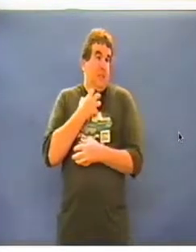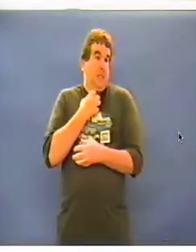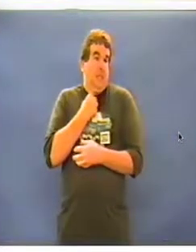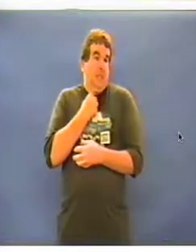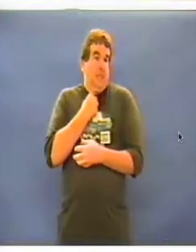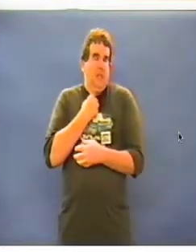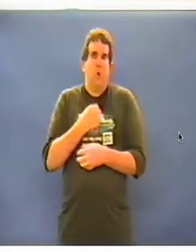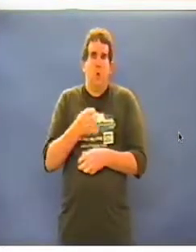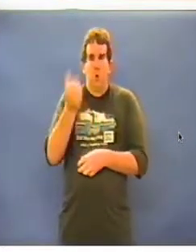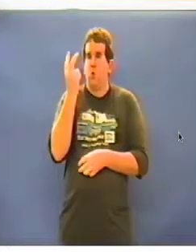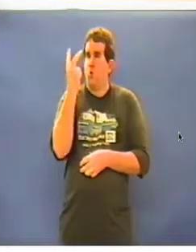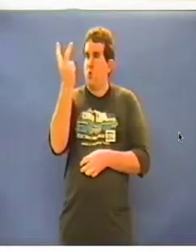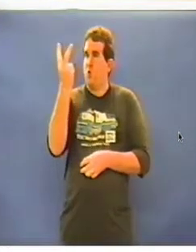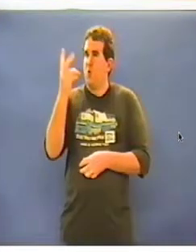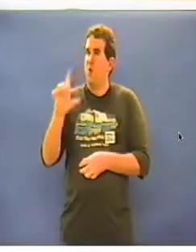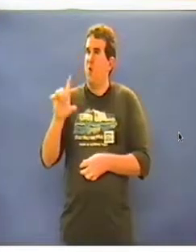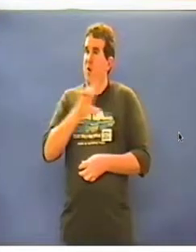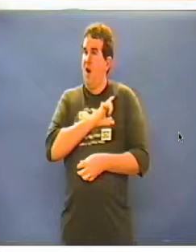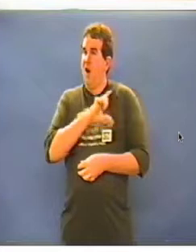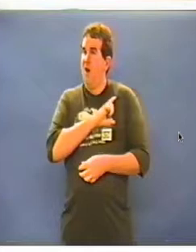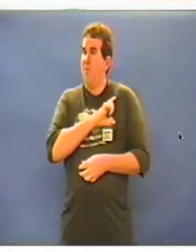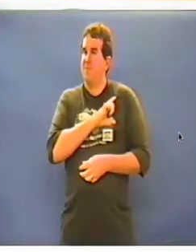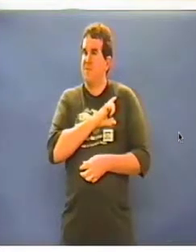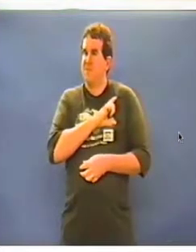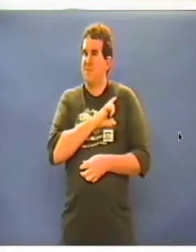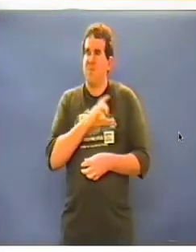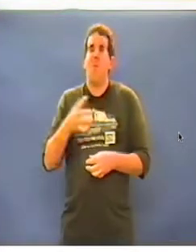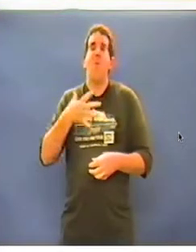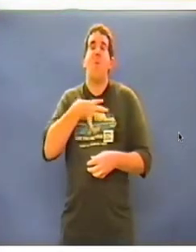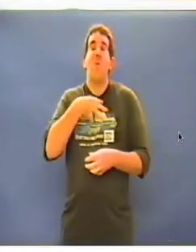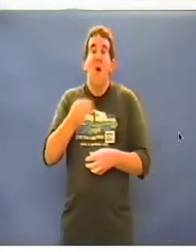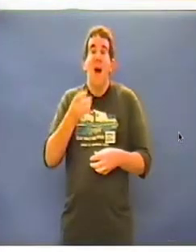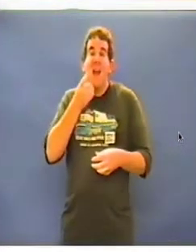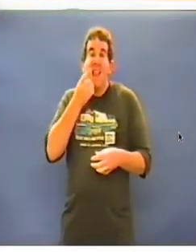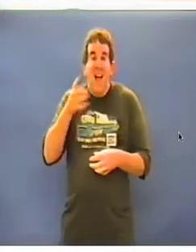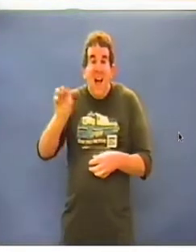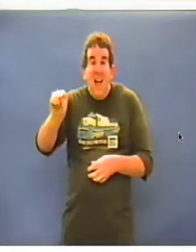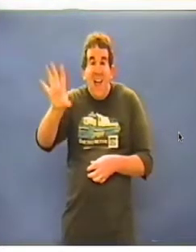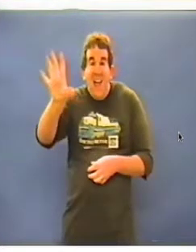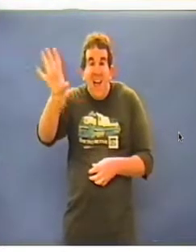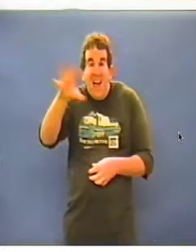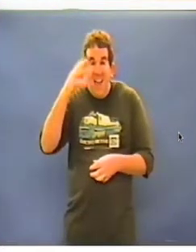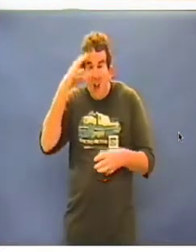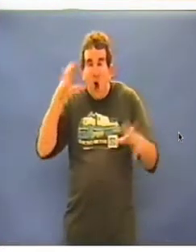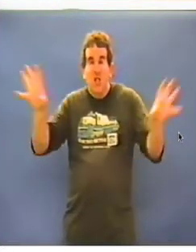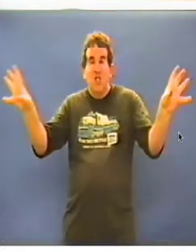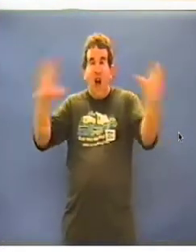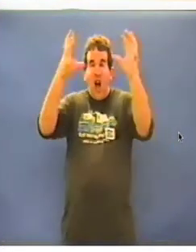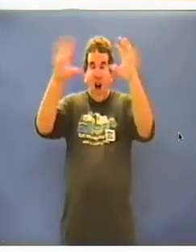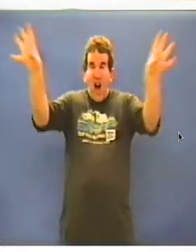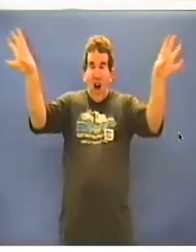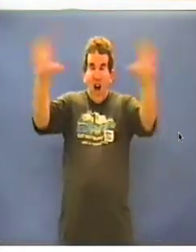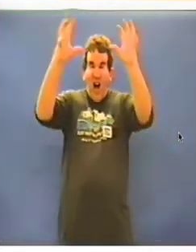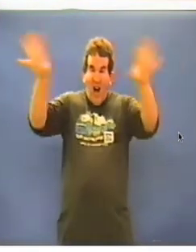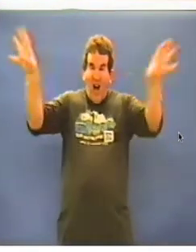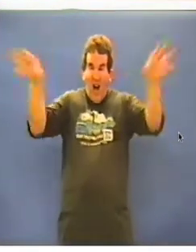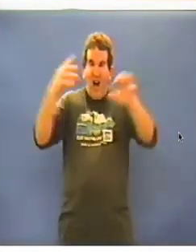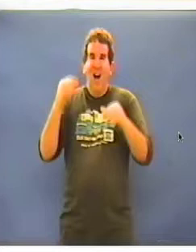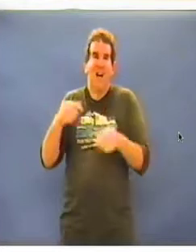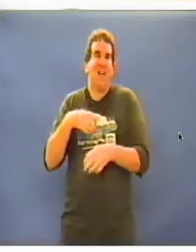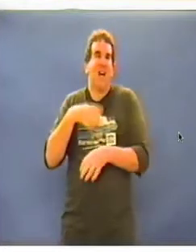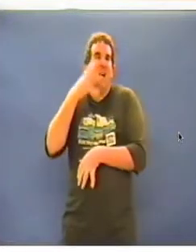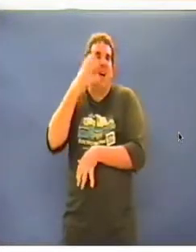police sirens going on in the back. We see the lights flashing, and we think, oh, okay, well they're gonna just pass us,